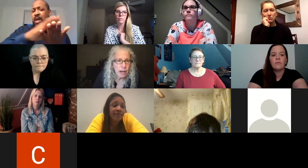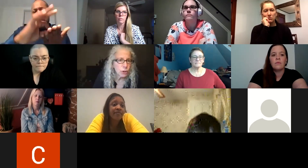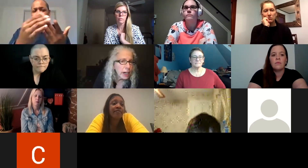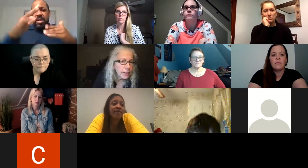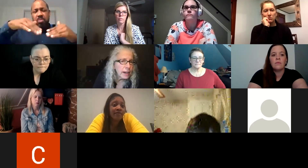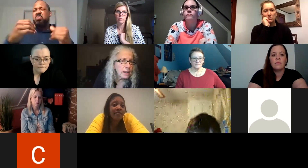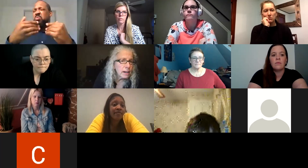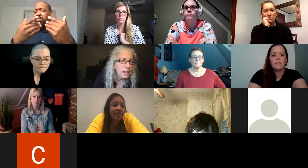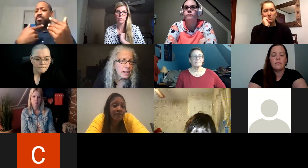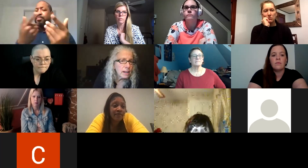chair then.